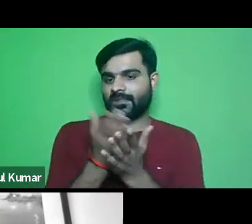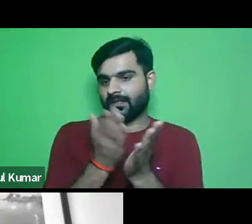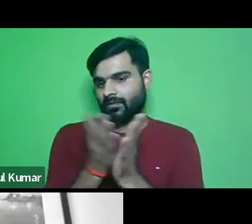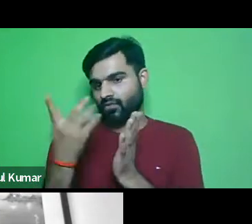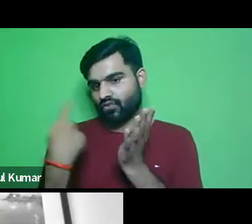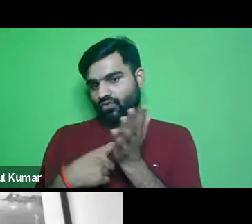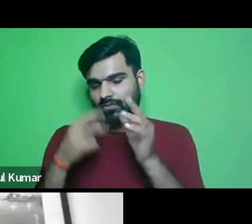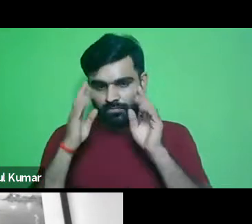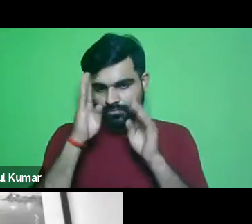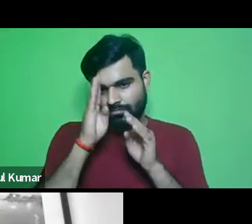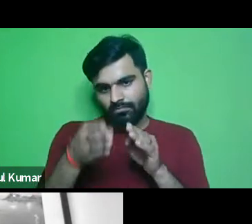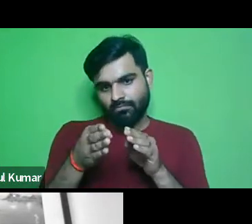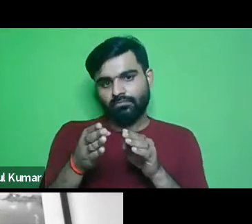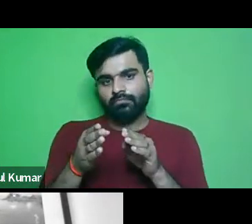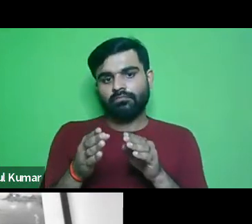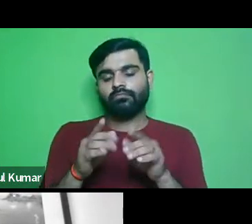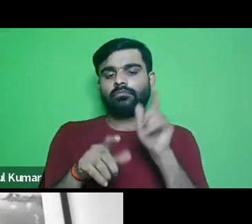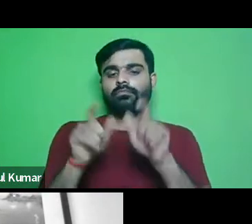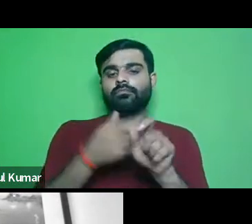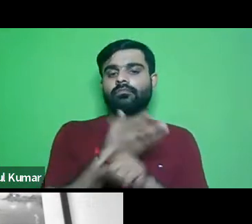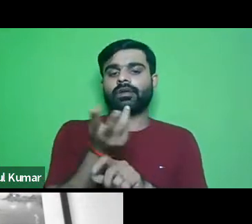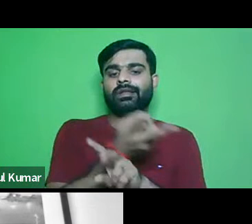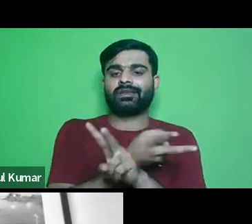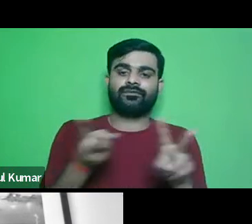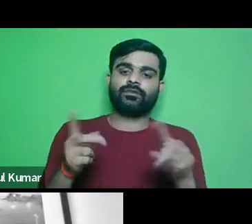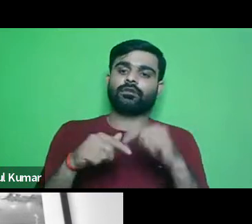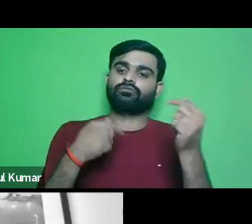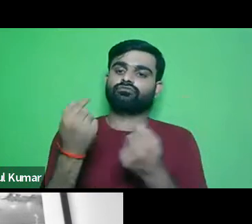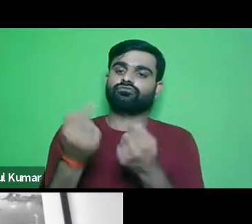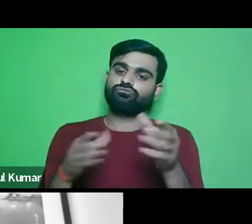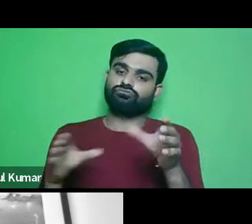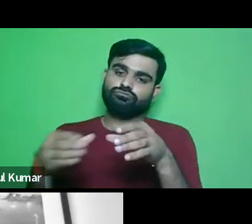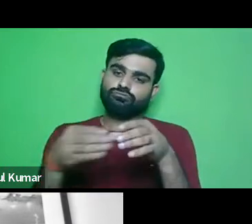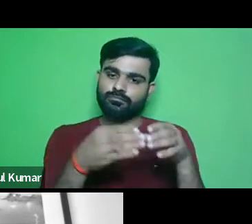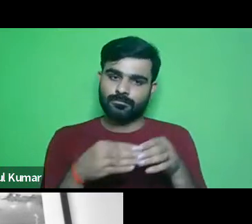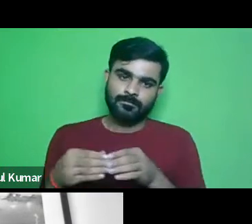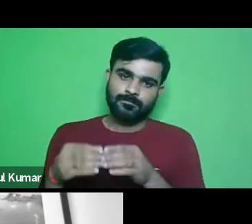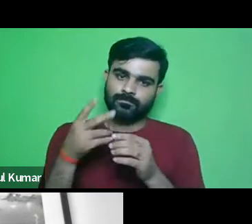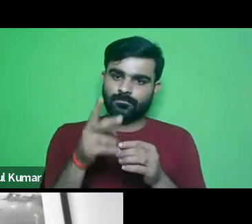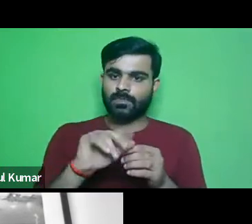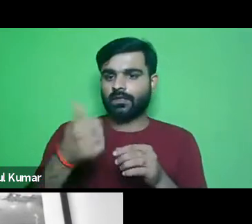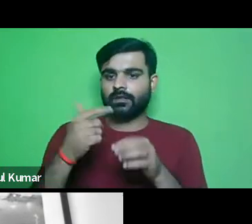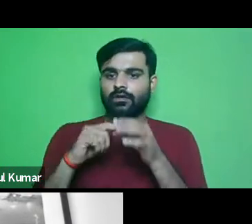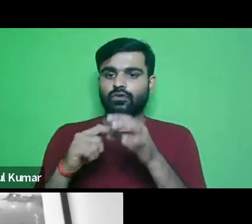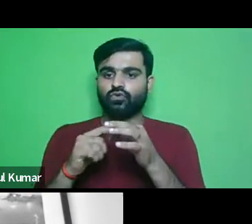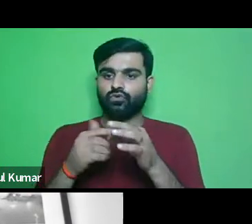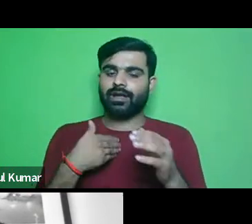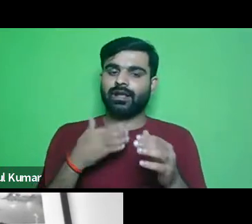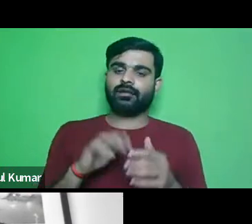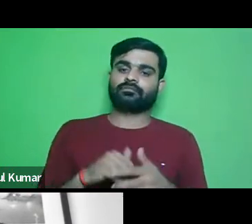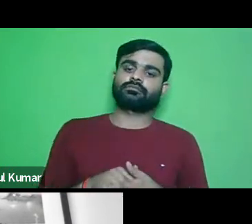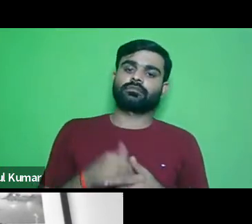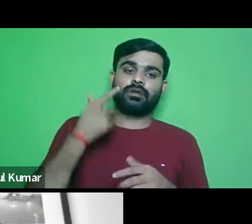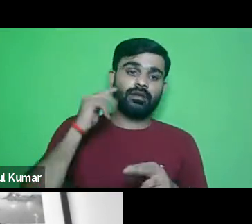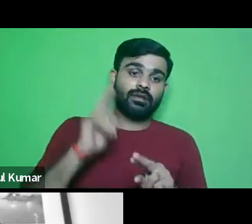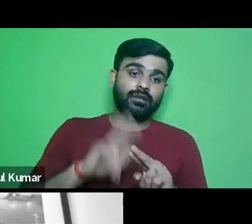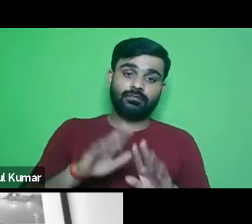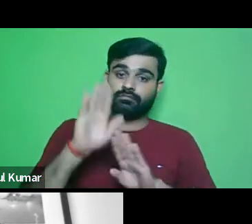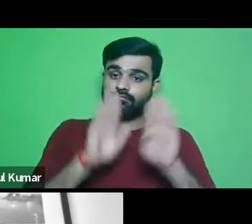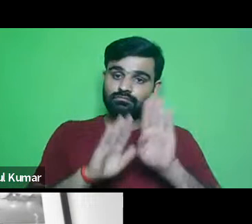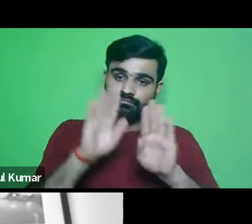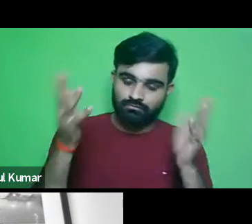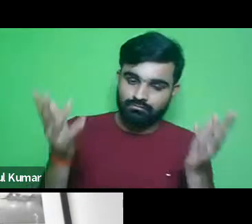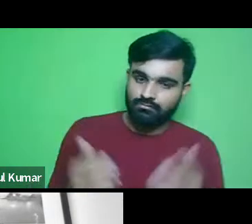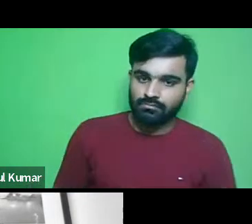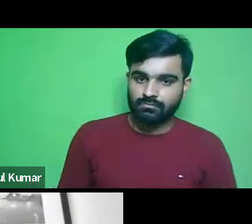regulate direct monitoring of citizens by various political parties? These are the questions we have. You can take any of